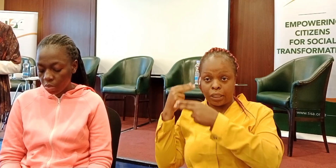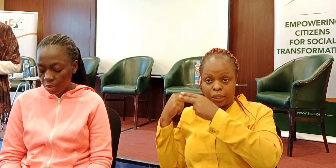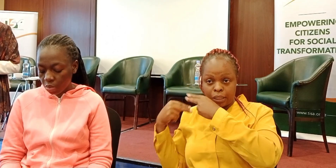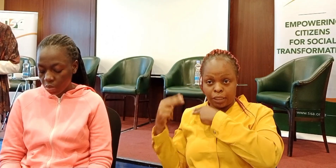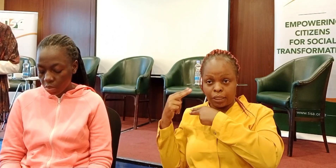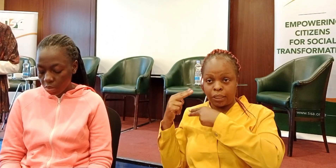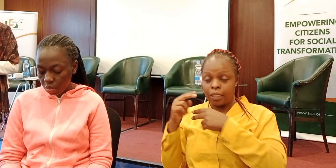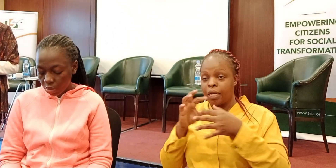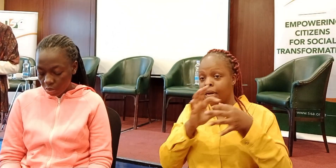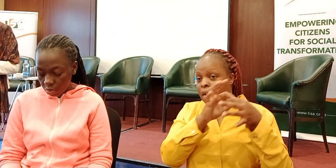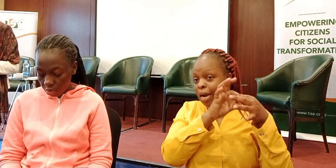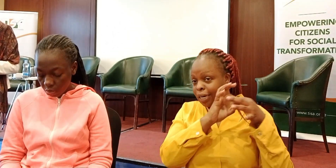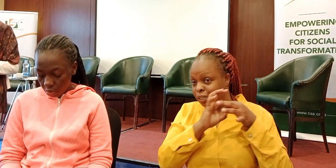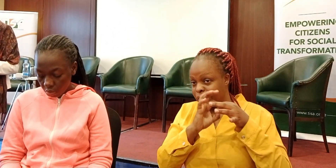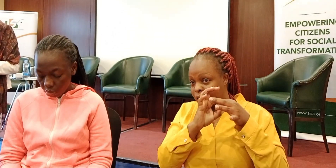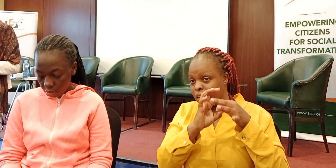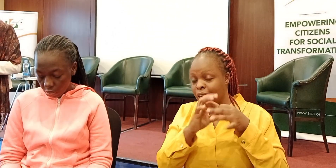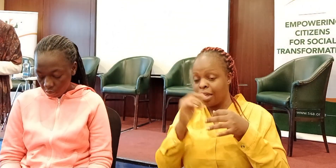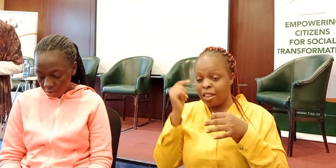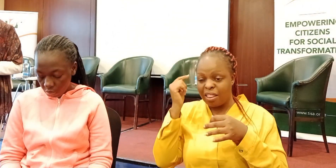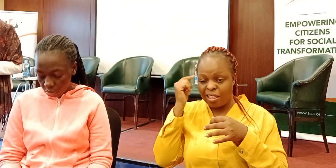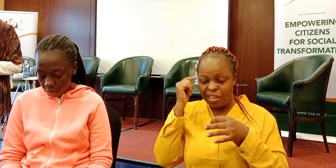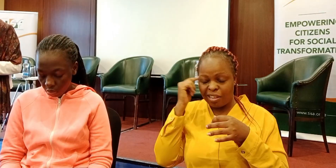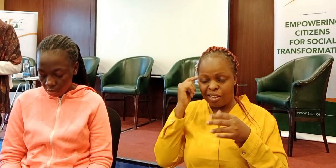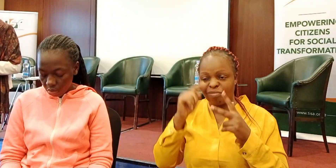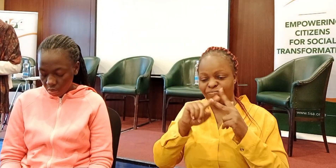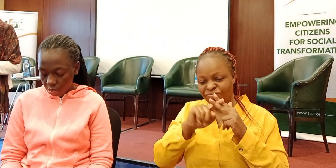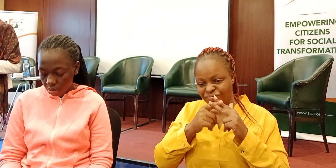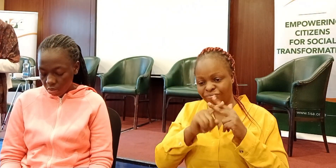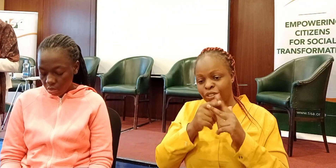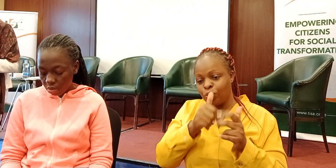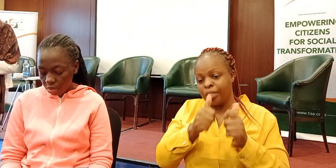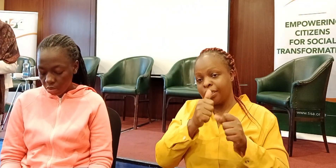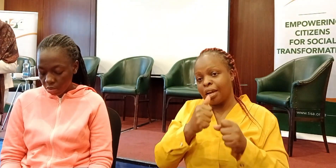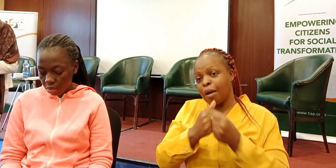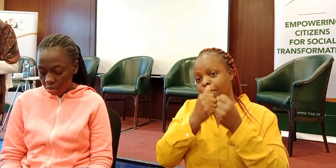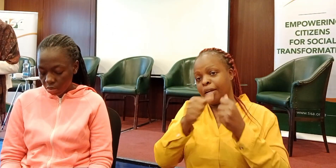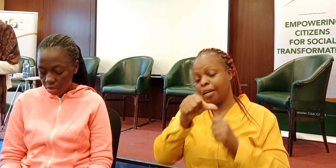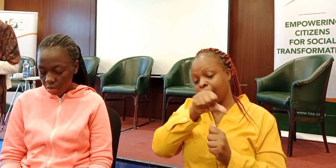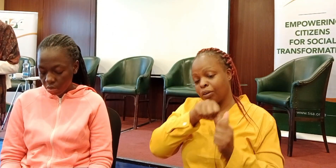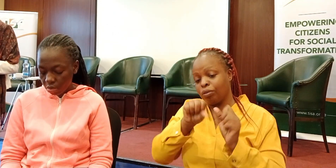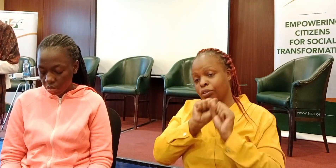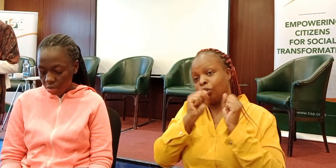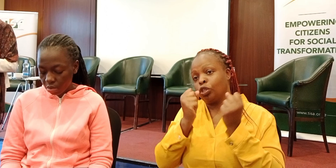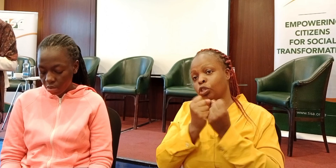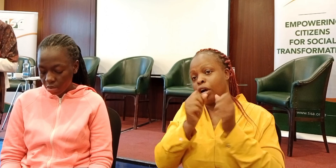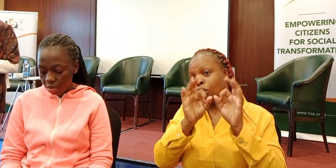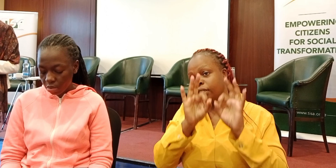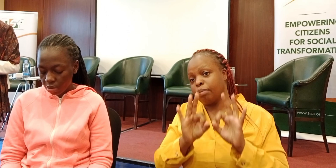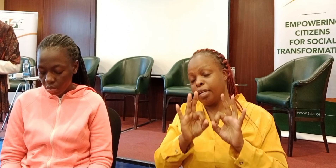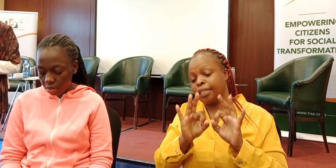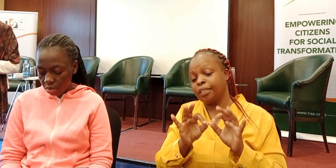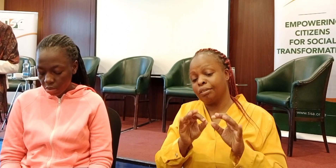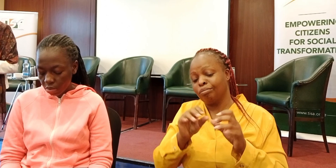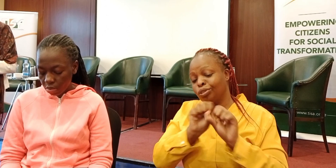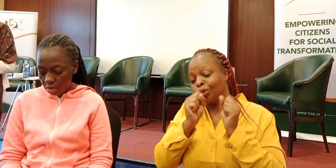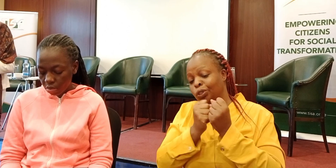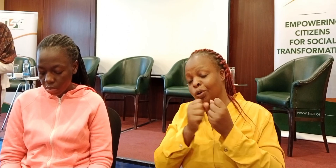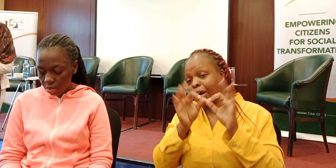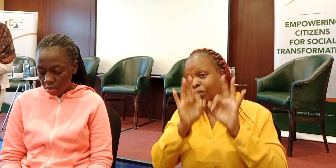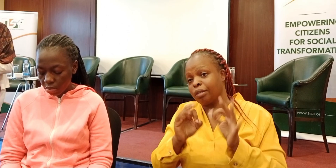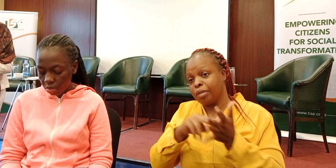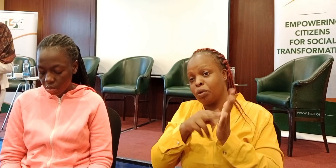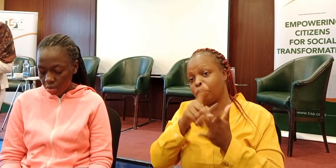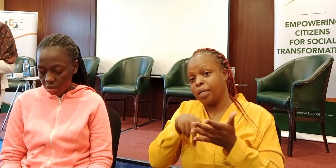the culture, the thinking, the engineering that has happened around social accountability. And what is social